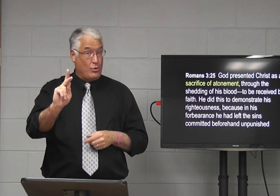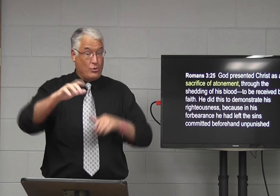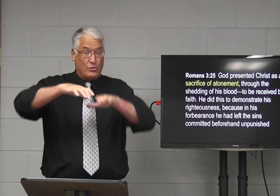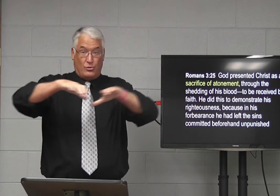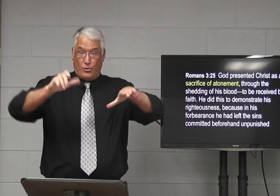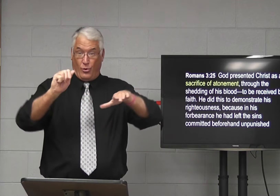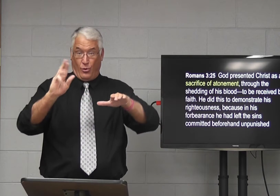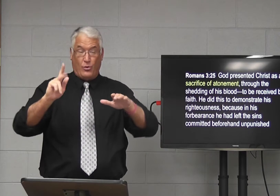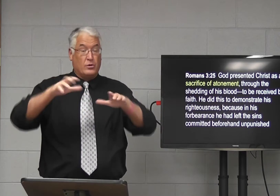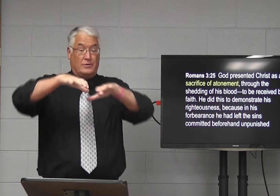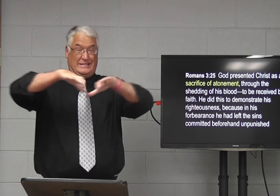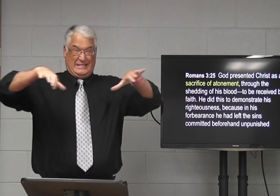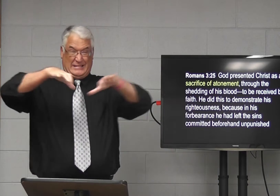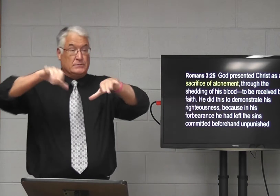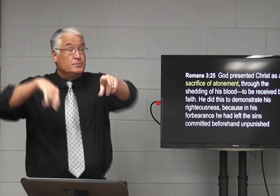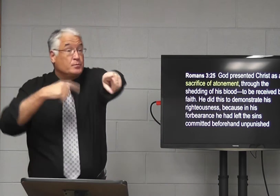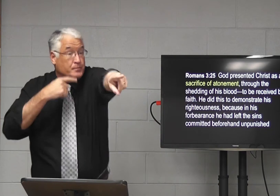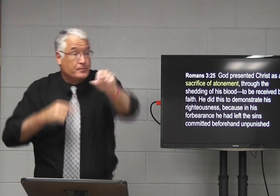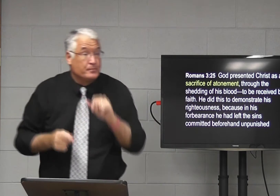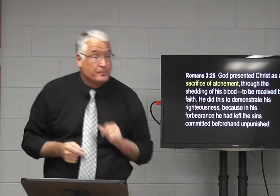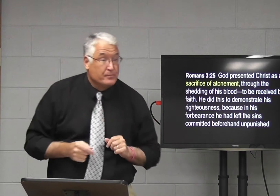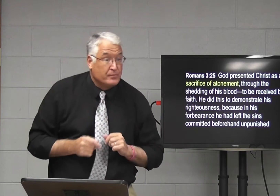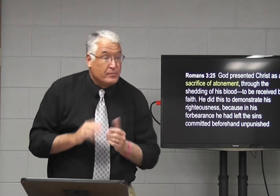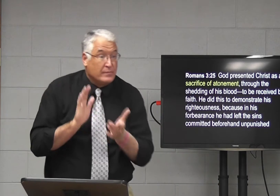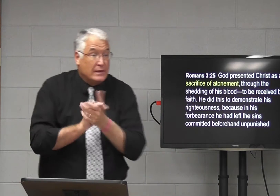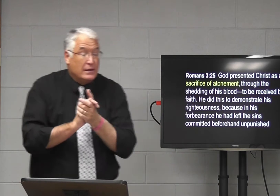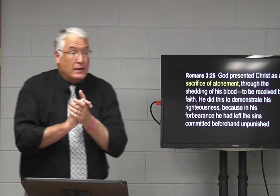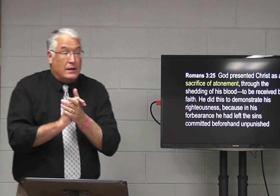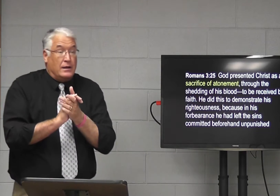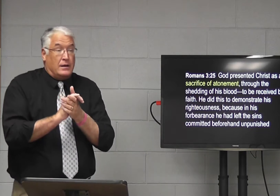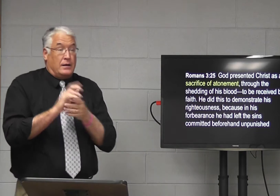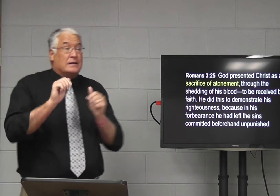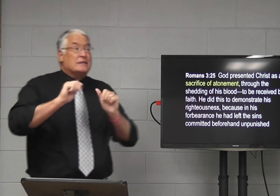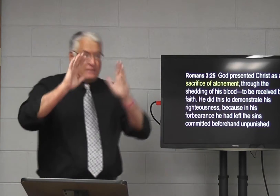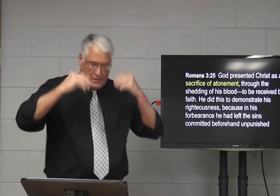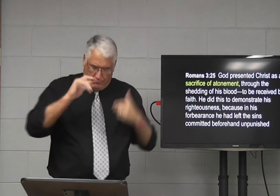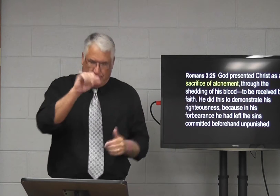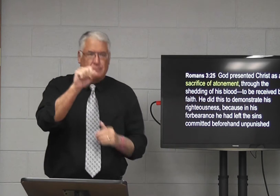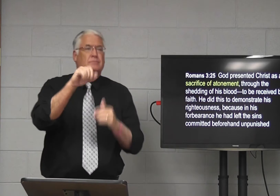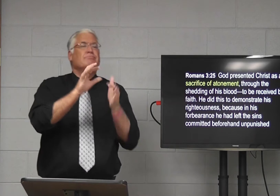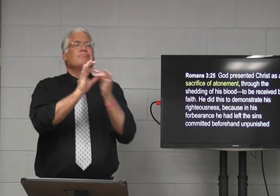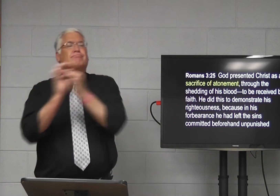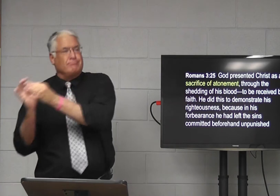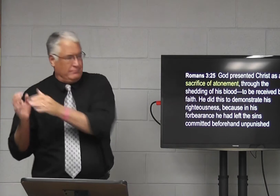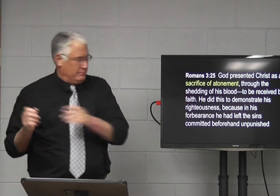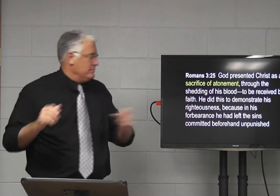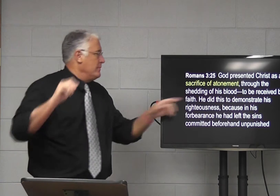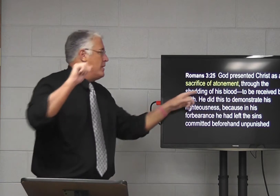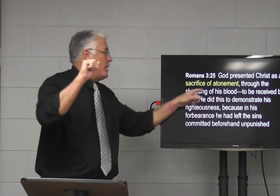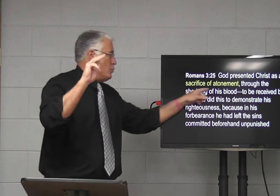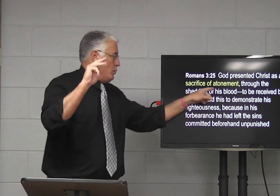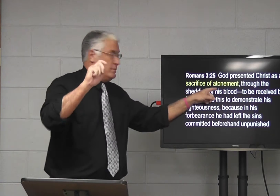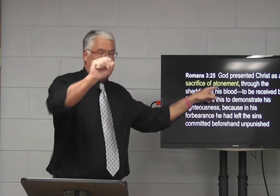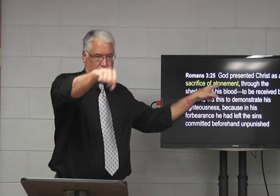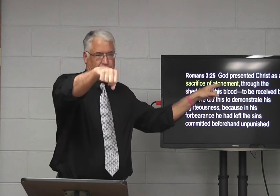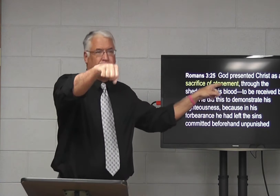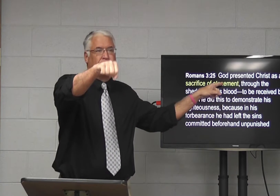about the ark. Remember the story of the ark? You know, talking about animal sacrifice, yes, it's all related to